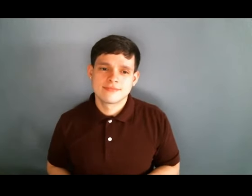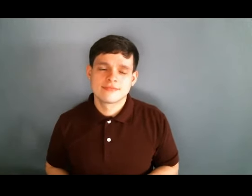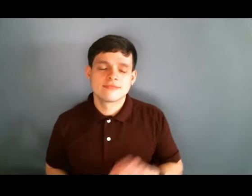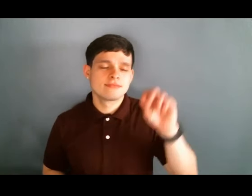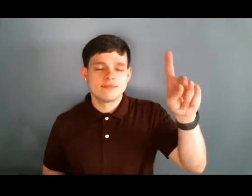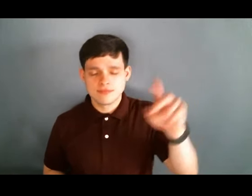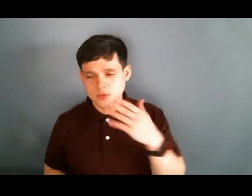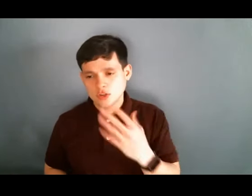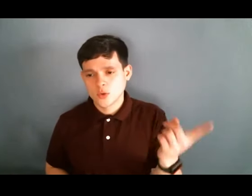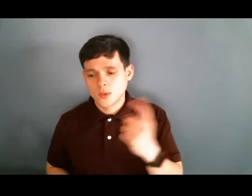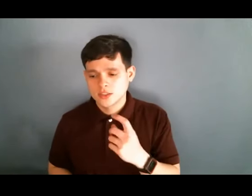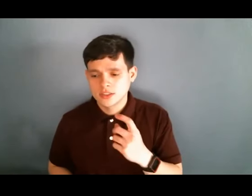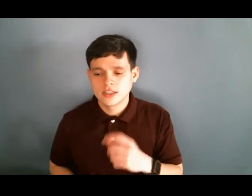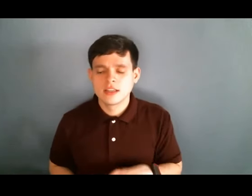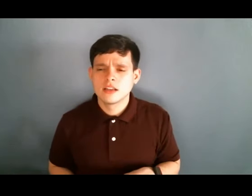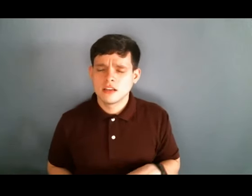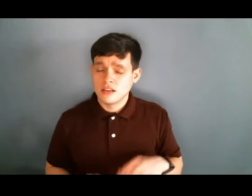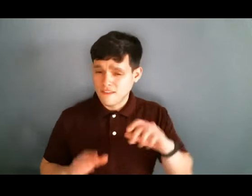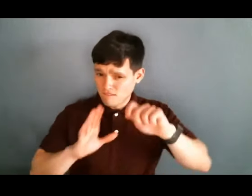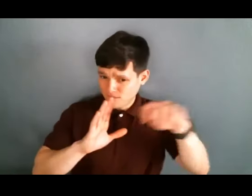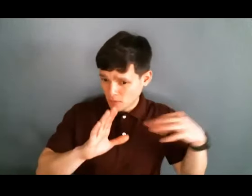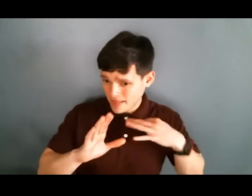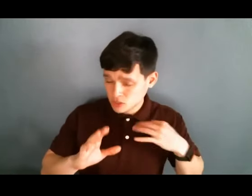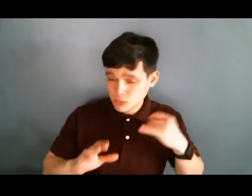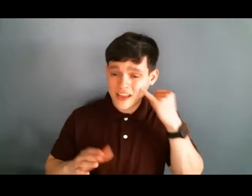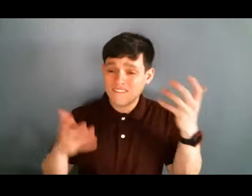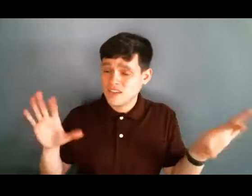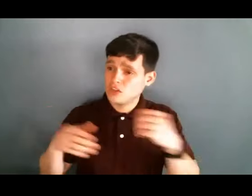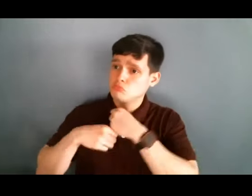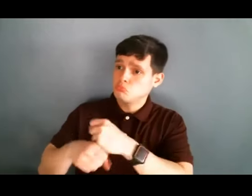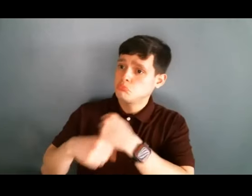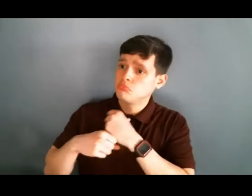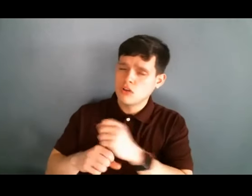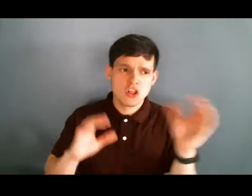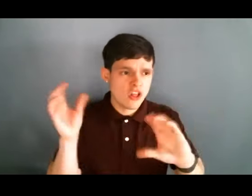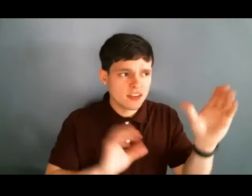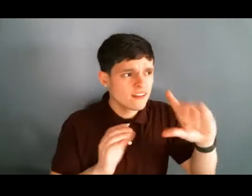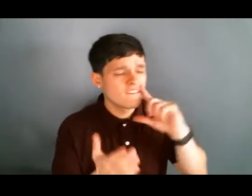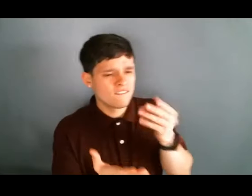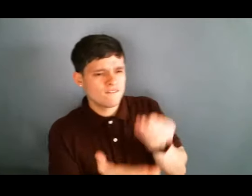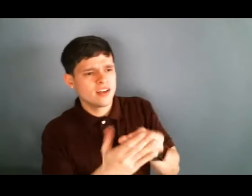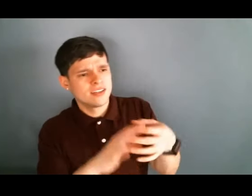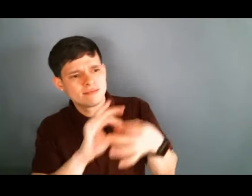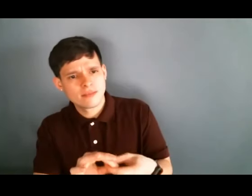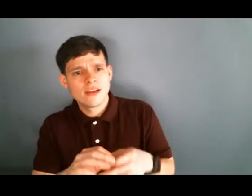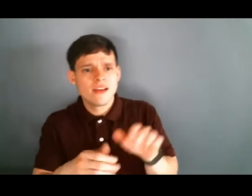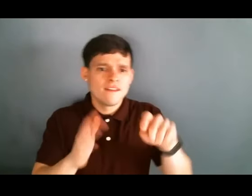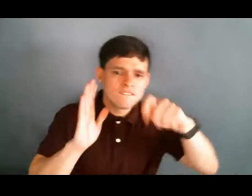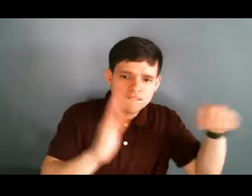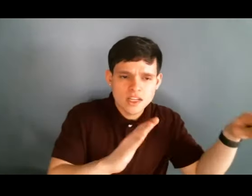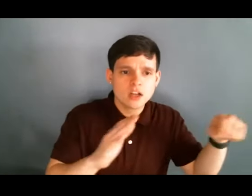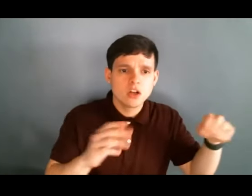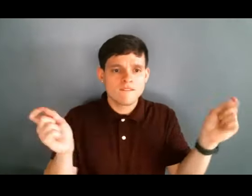Here's a good question. Would a film be eligible if post-production is complete and seeking funding for costs related to film festivals and